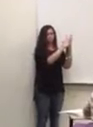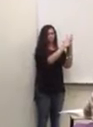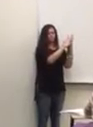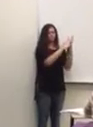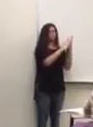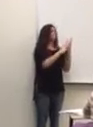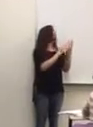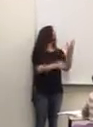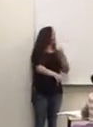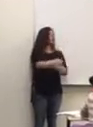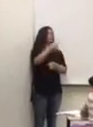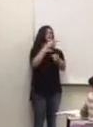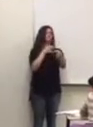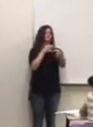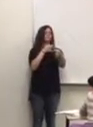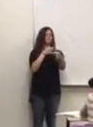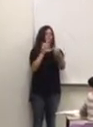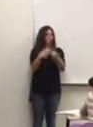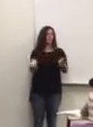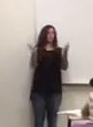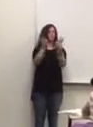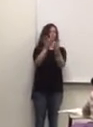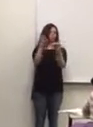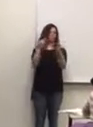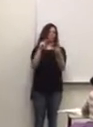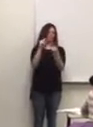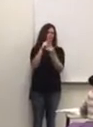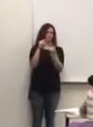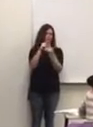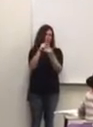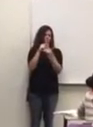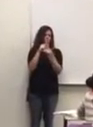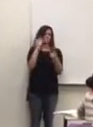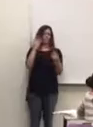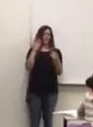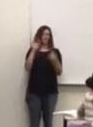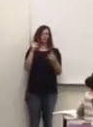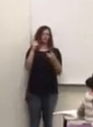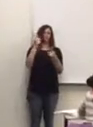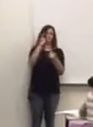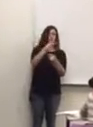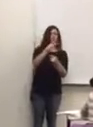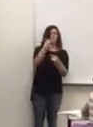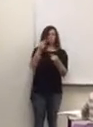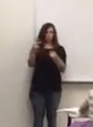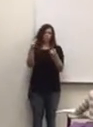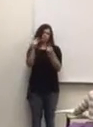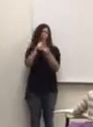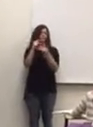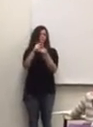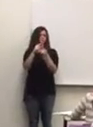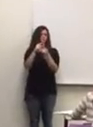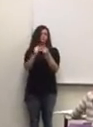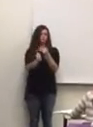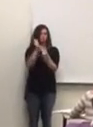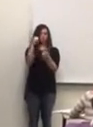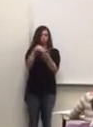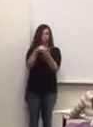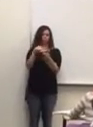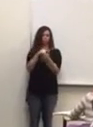put keywords up instead. And we're talking like 2 or 3 per slide, but this is what you're here's the thing that I am talking